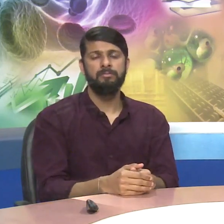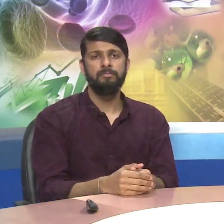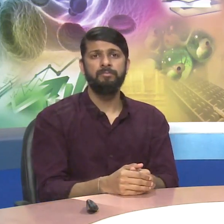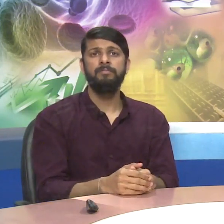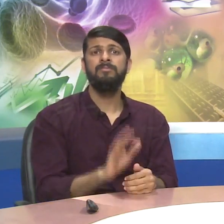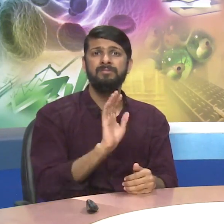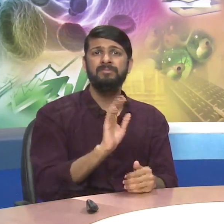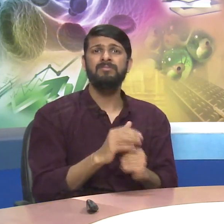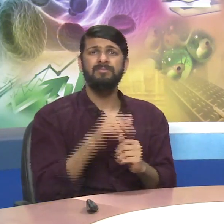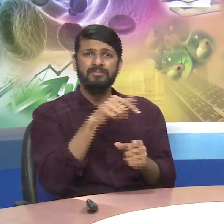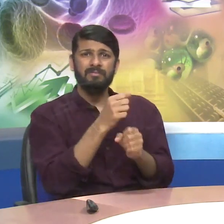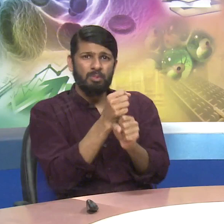flow from